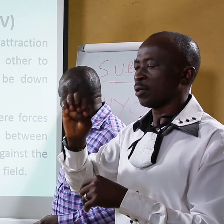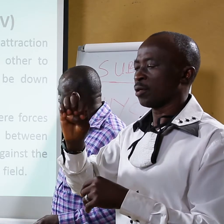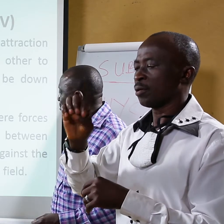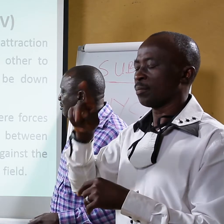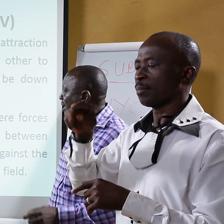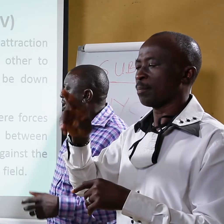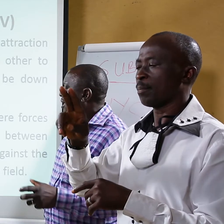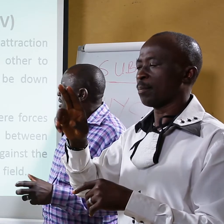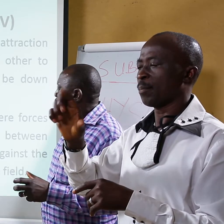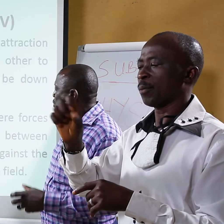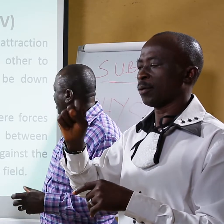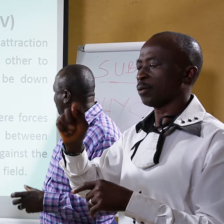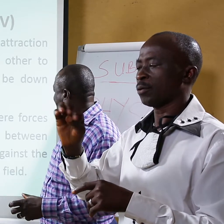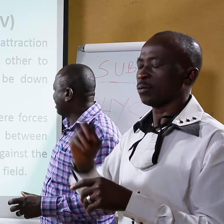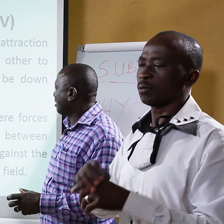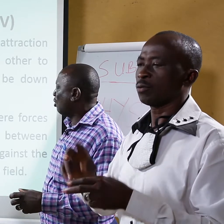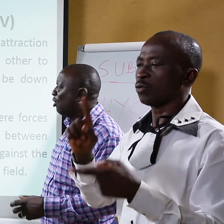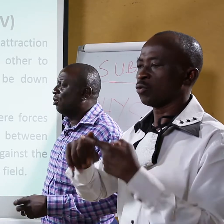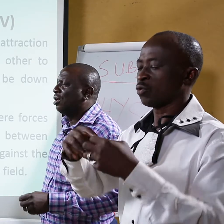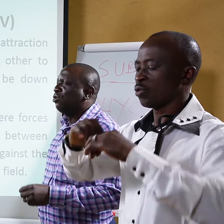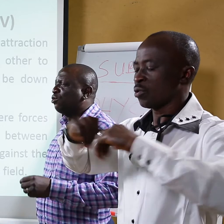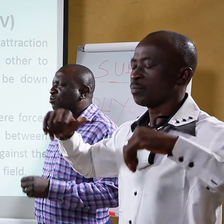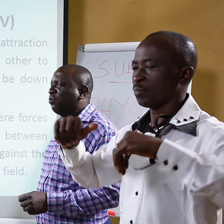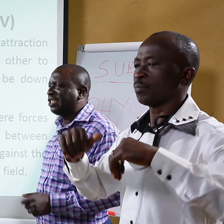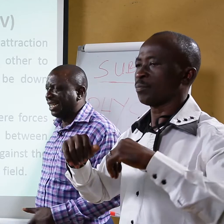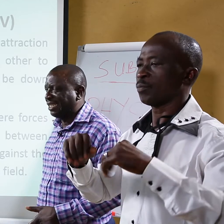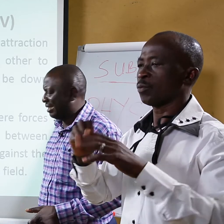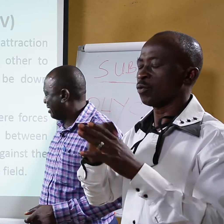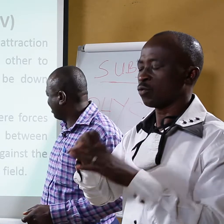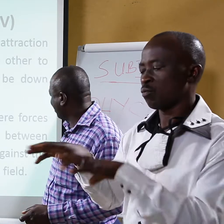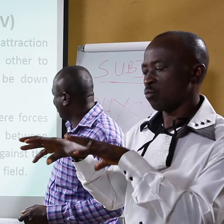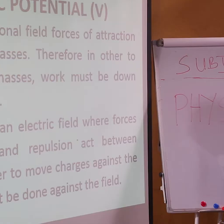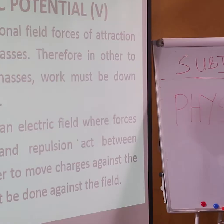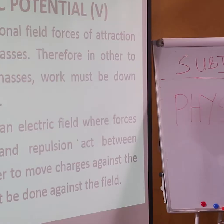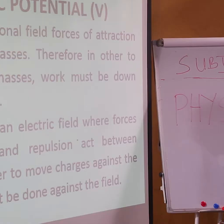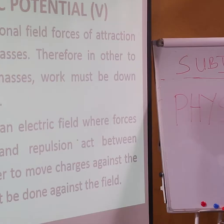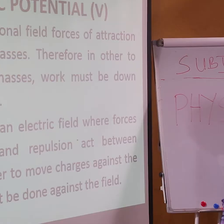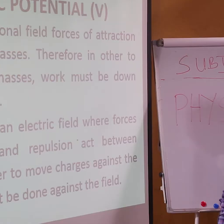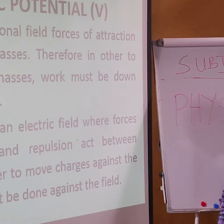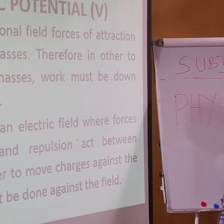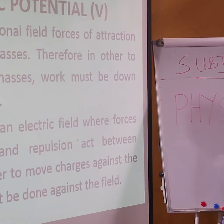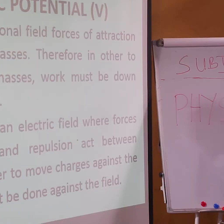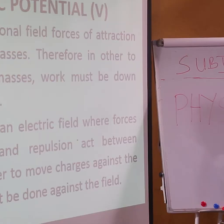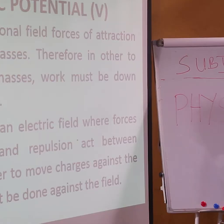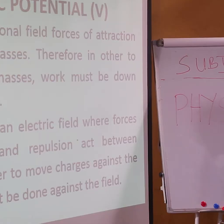therefore, to separate or to move charges in the field